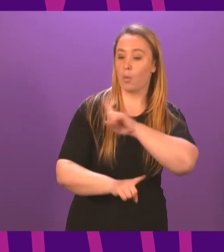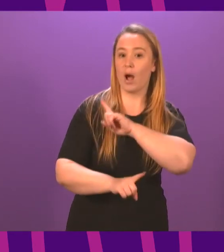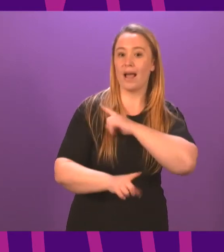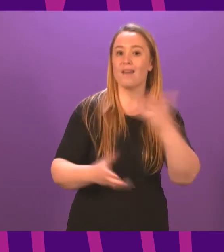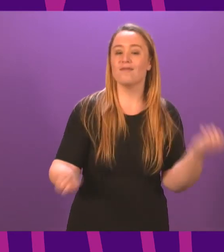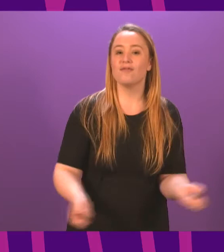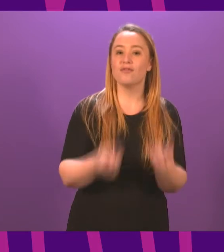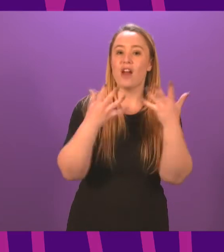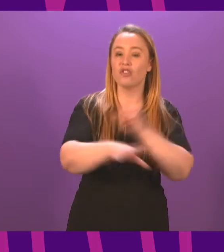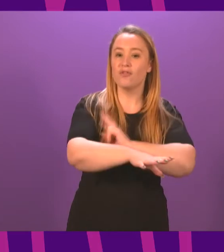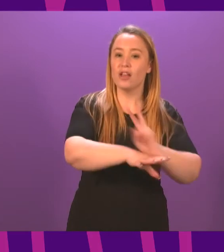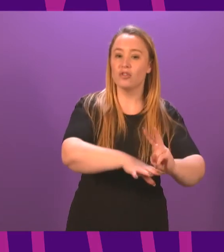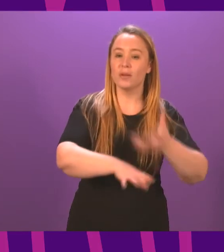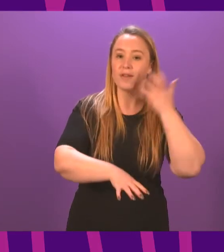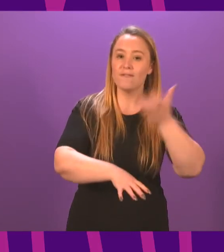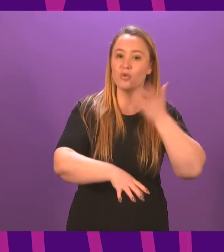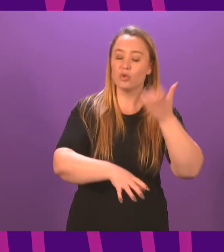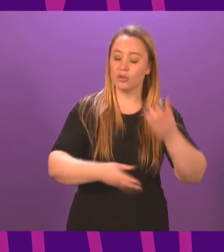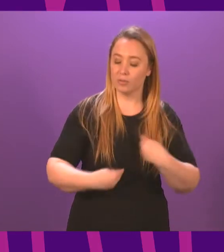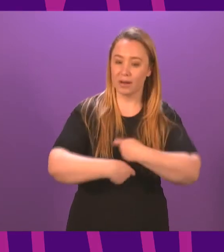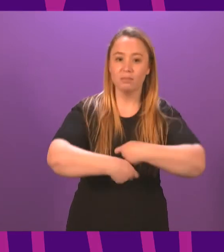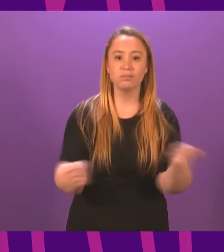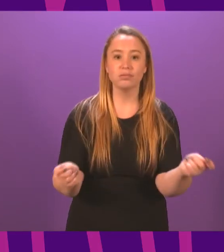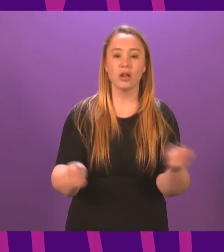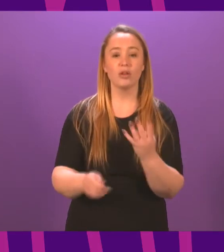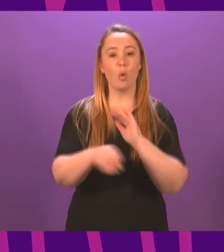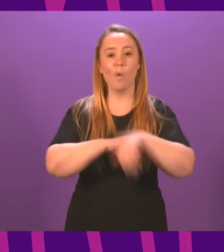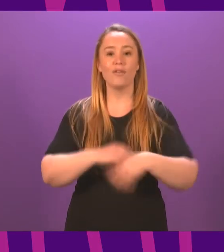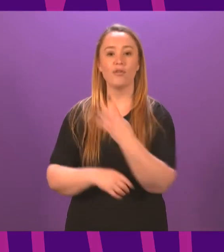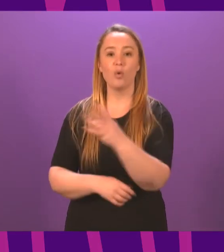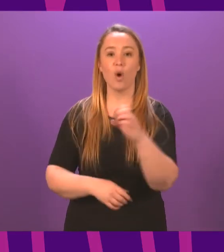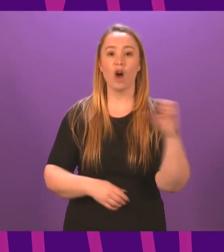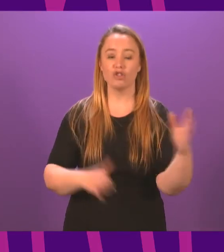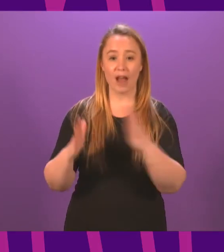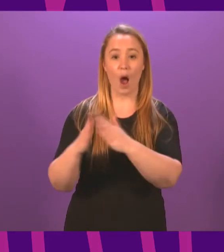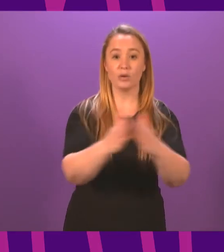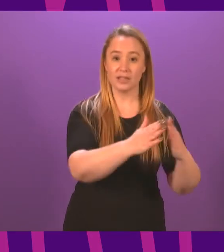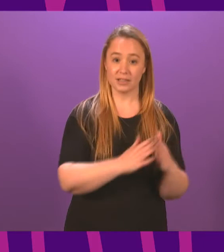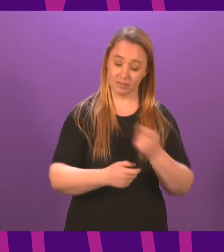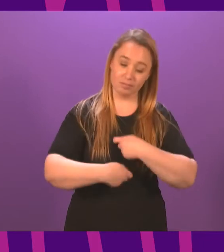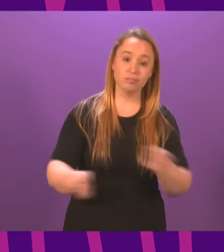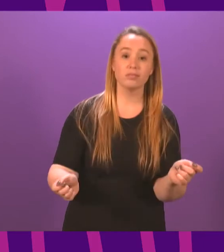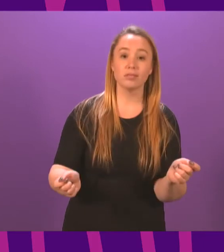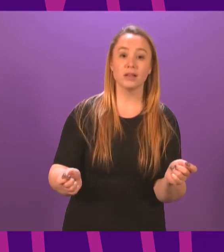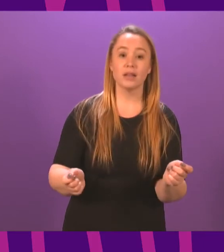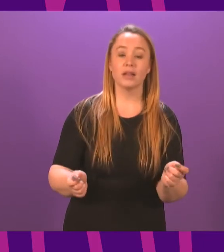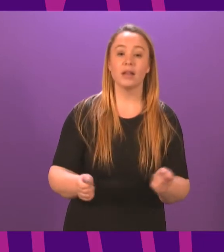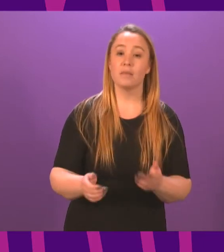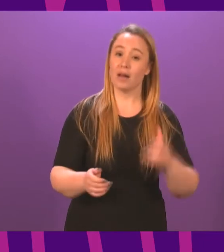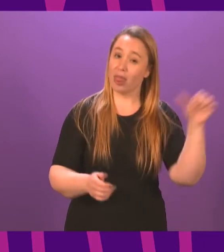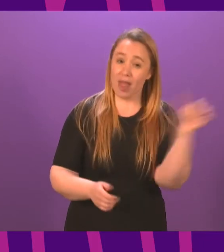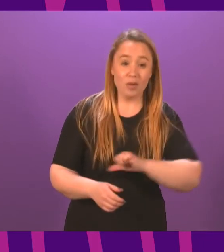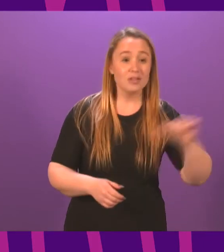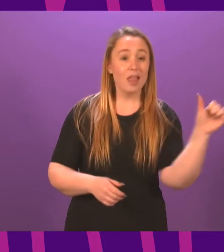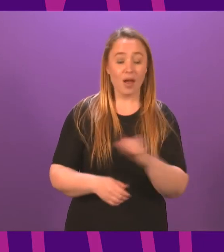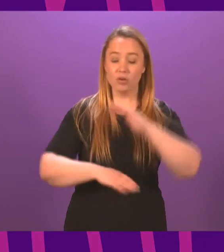veg for 40 households to in excess of over 400 households. Over the course of the pandemic, they have distributed thousands of